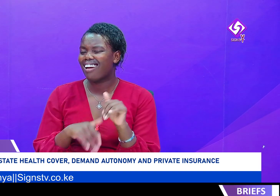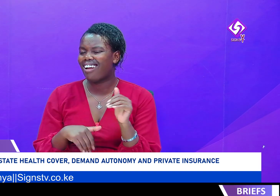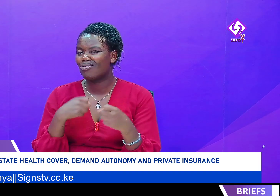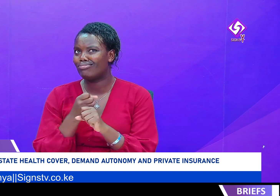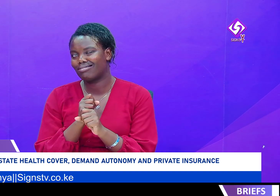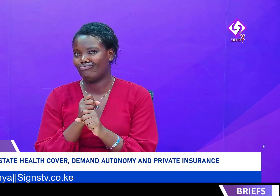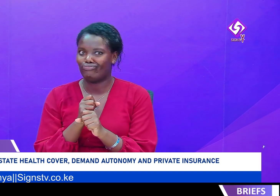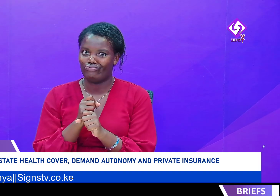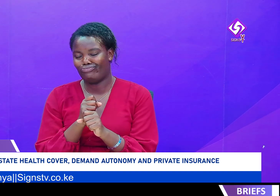teachers than